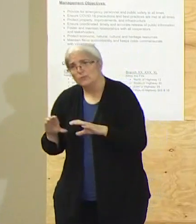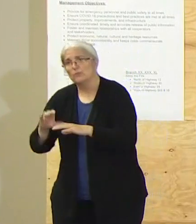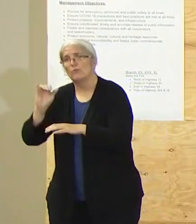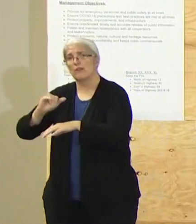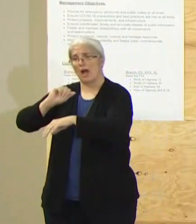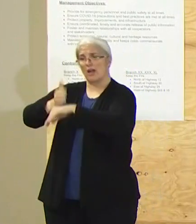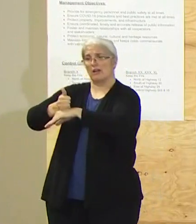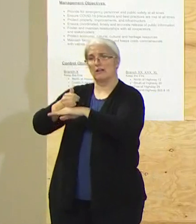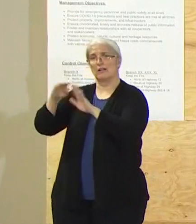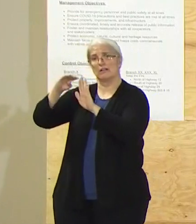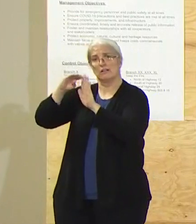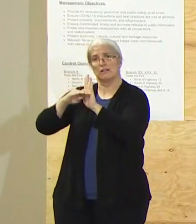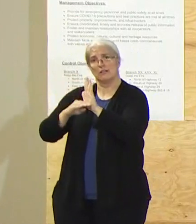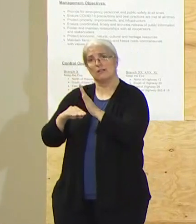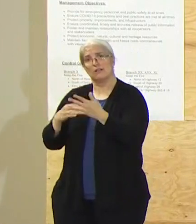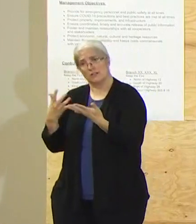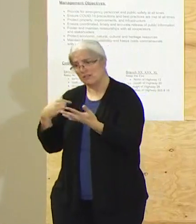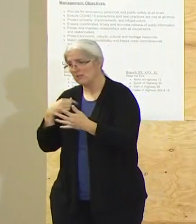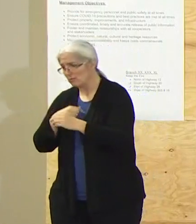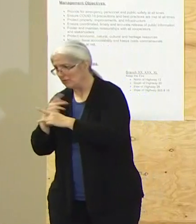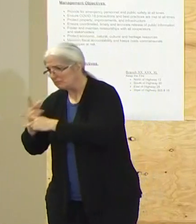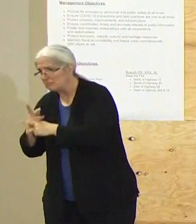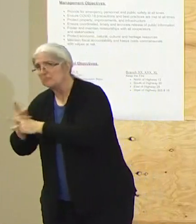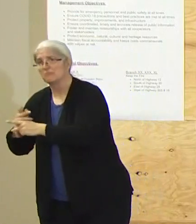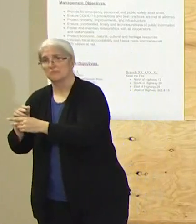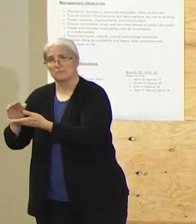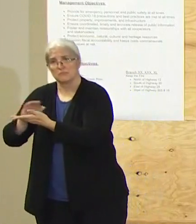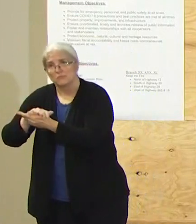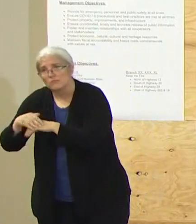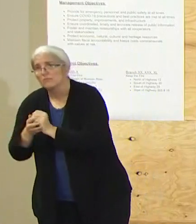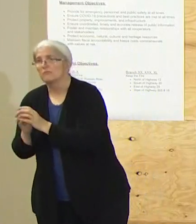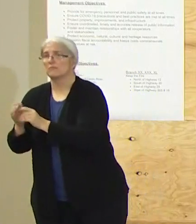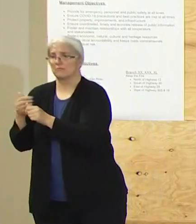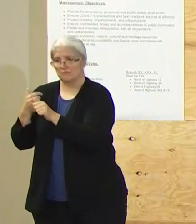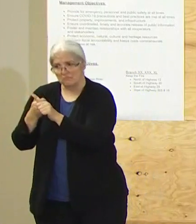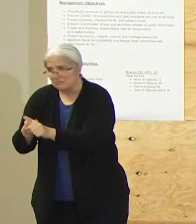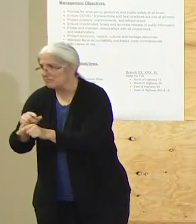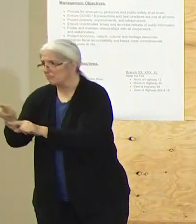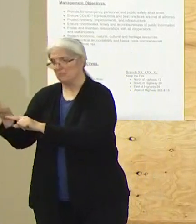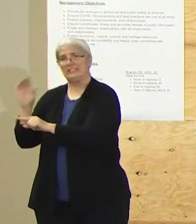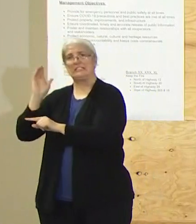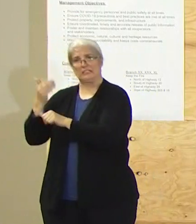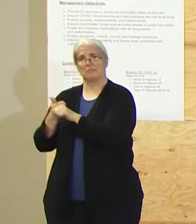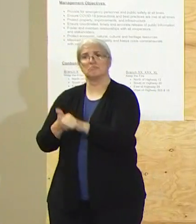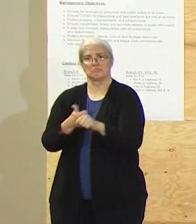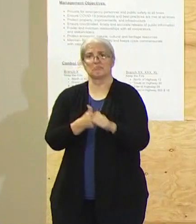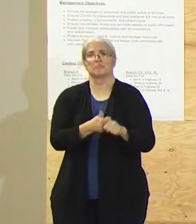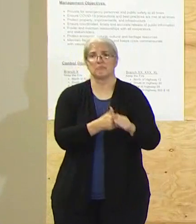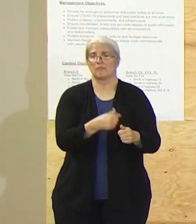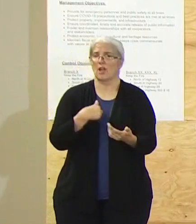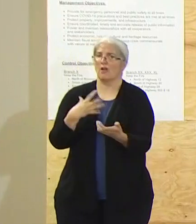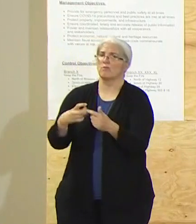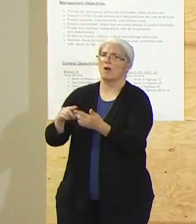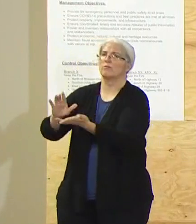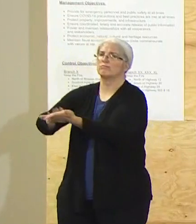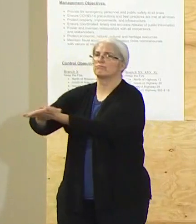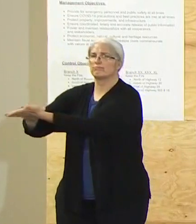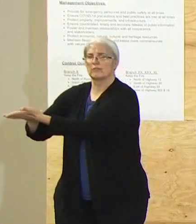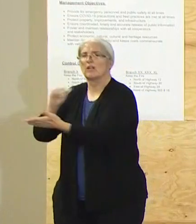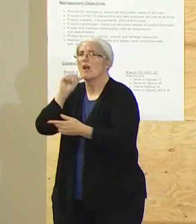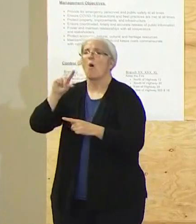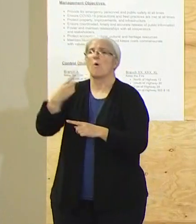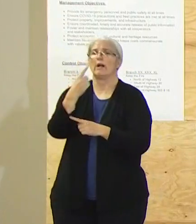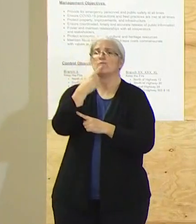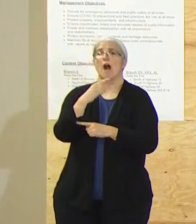evacuation centers that popped up over the course of the last 72 hours. I want to compliment the work, again, not just of the Red Cross, but also all of the